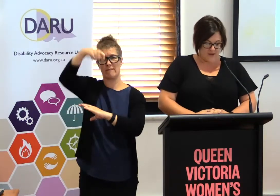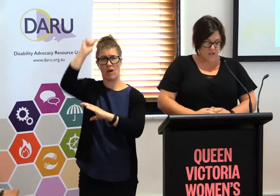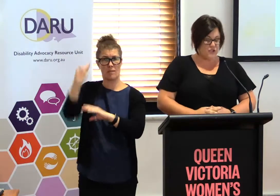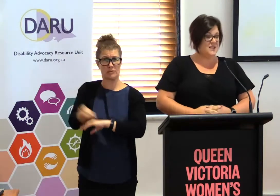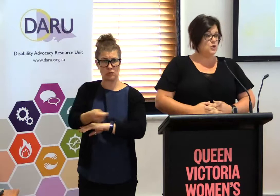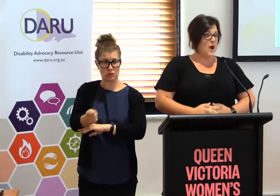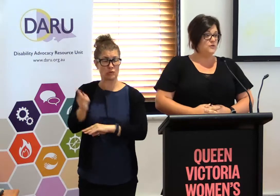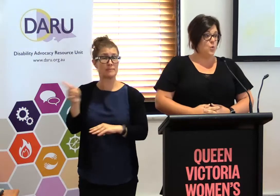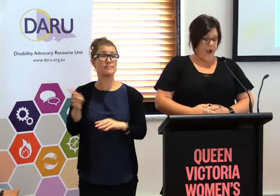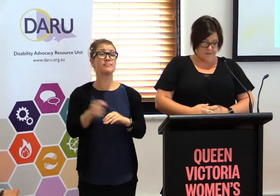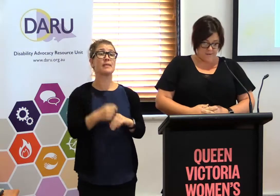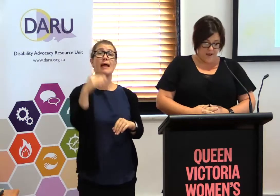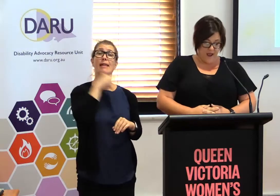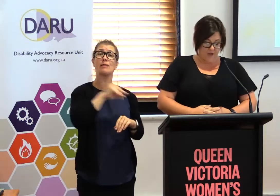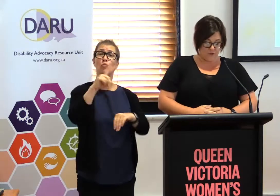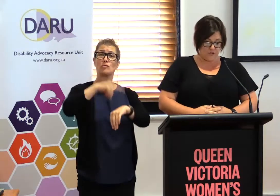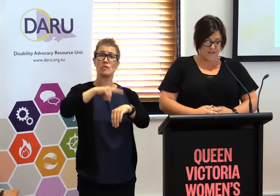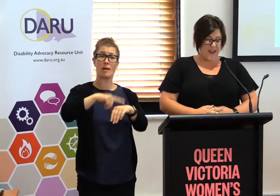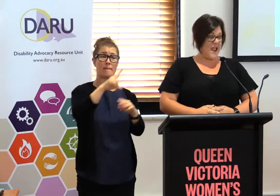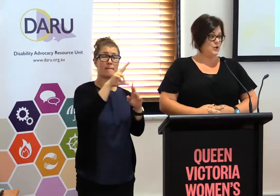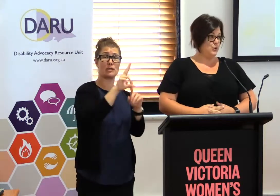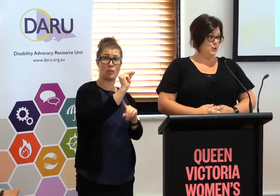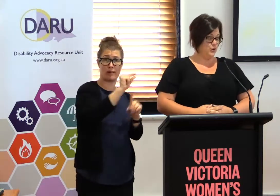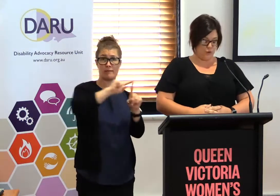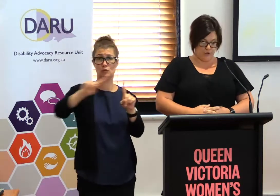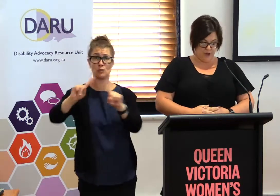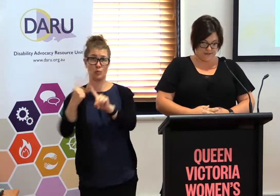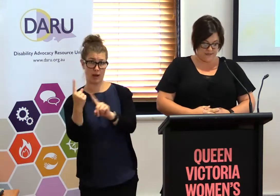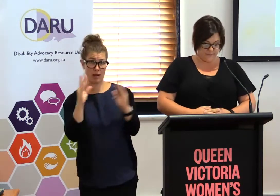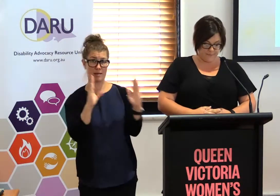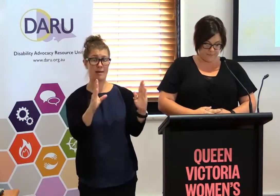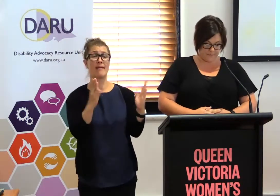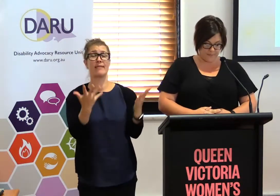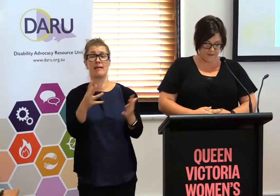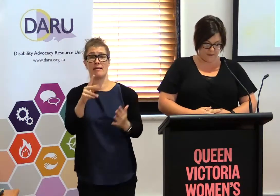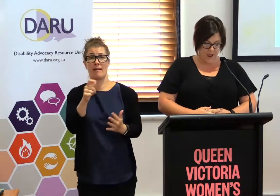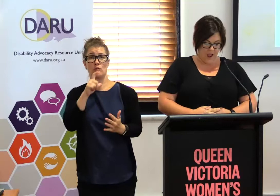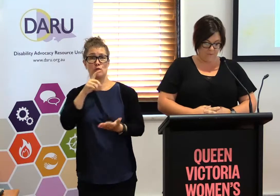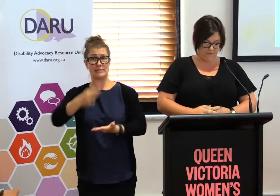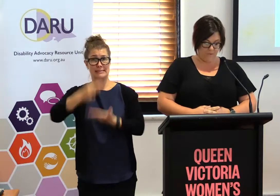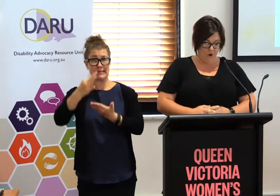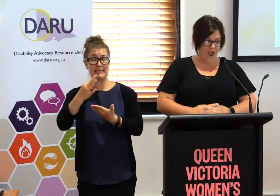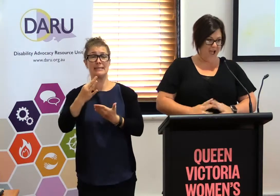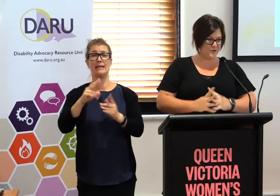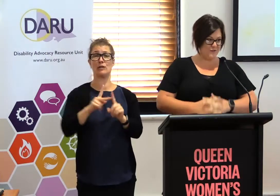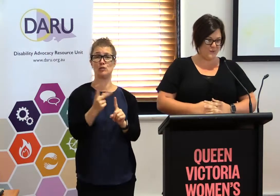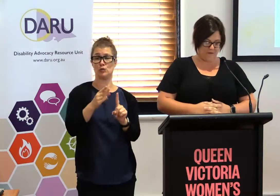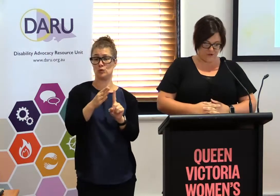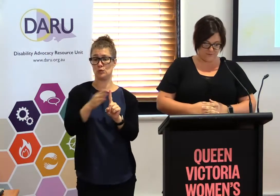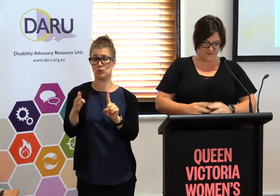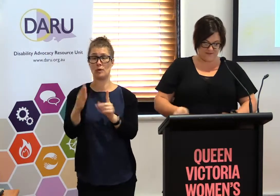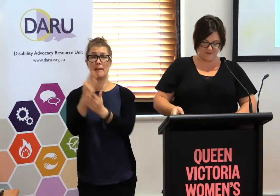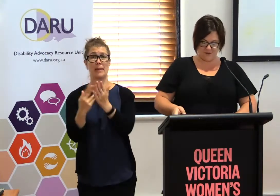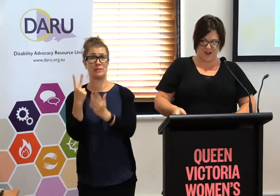So lunch is at 12 to 1 and afternoon tea at 2 to 2:30. And before I hand over to our